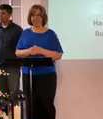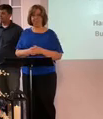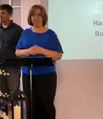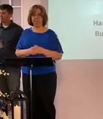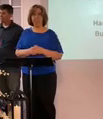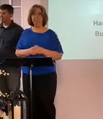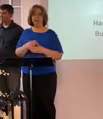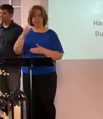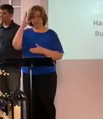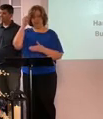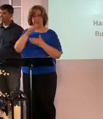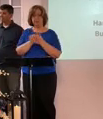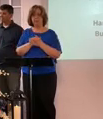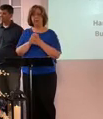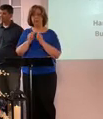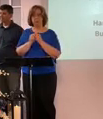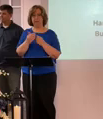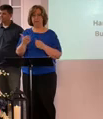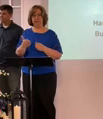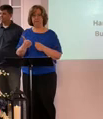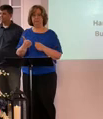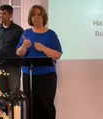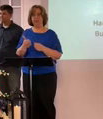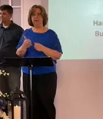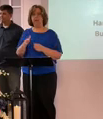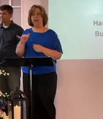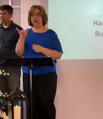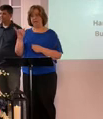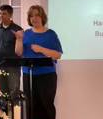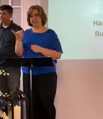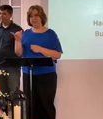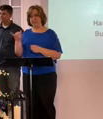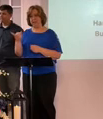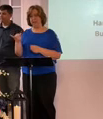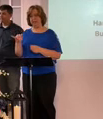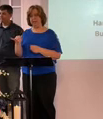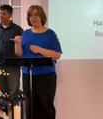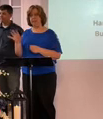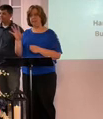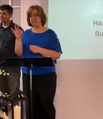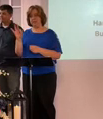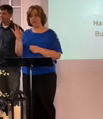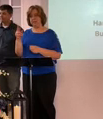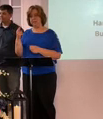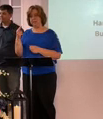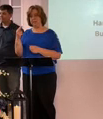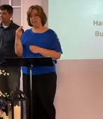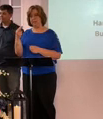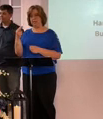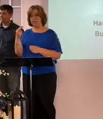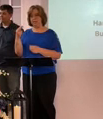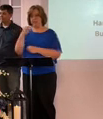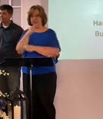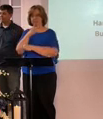David went with him. I stayed at 19 in Garfield Hospital, which was St. Joe's back then.